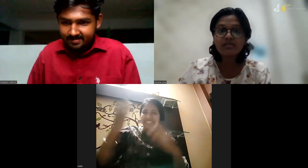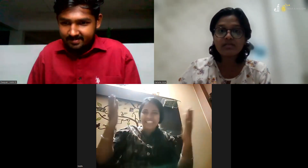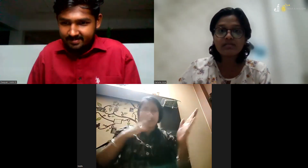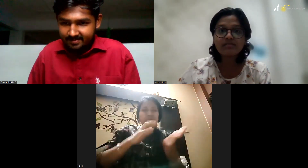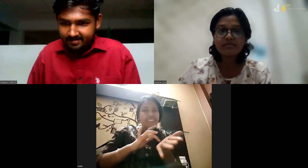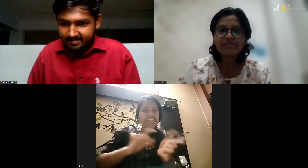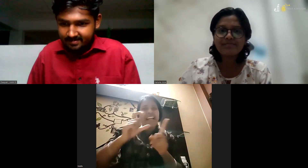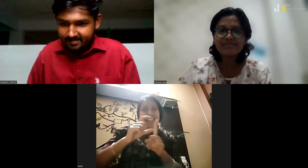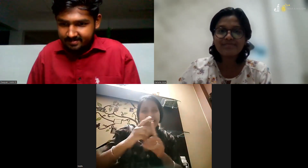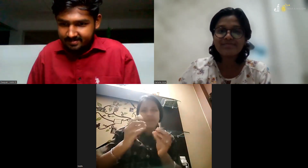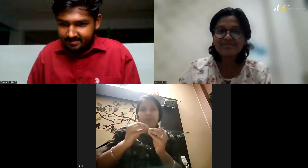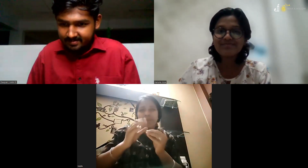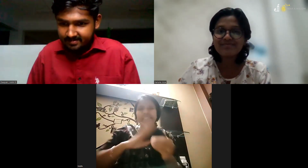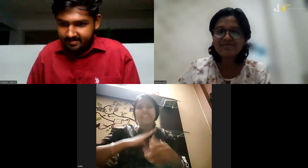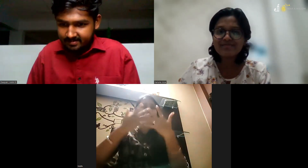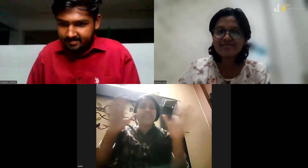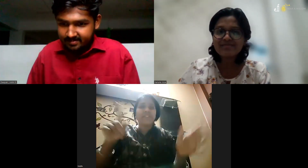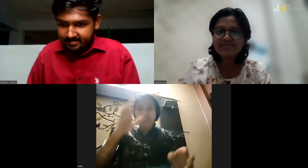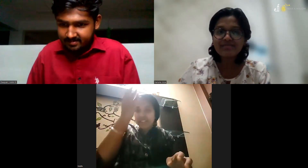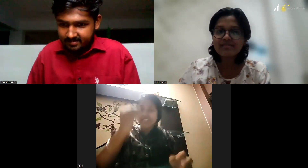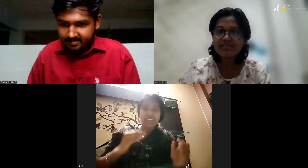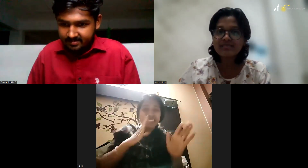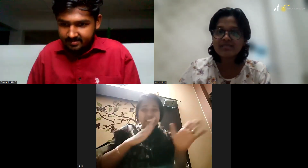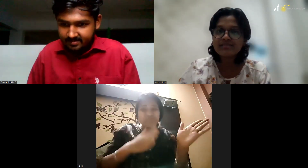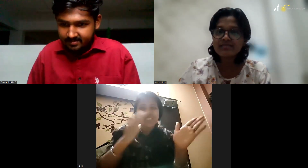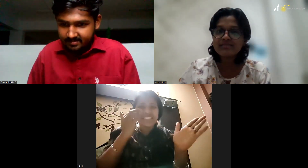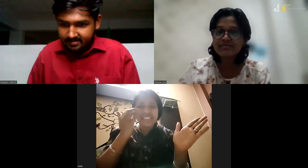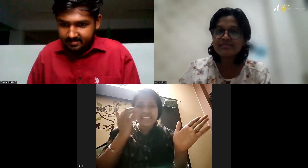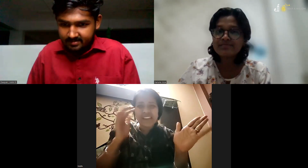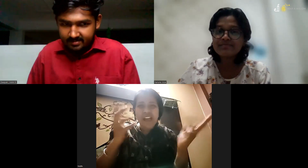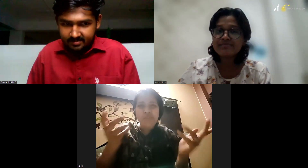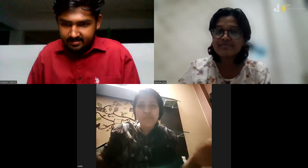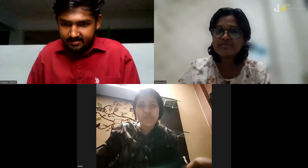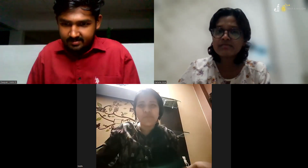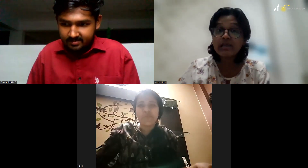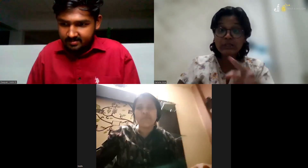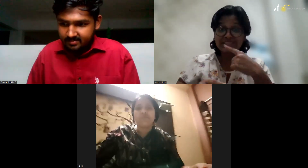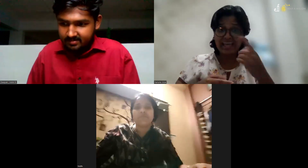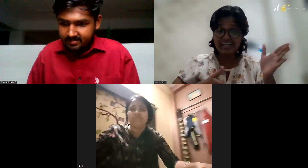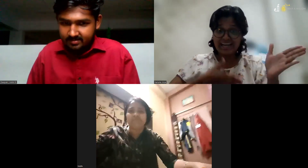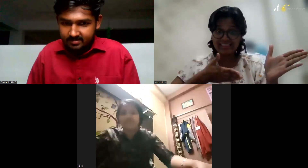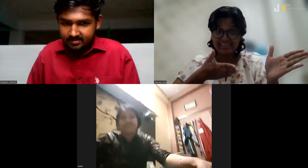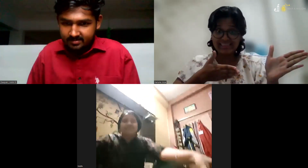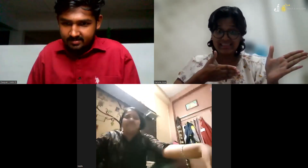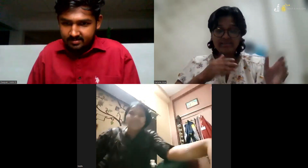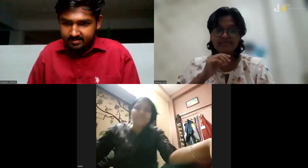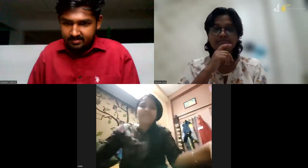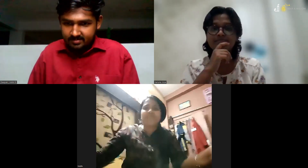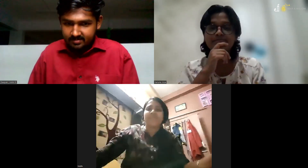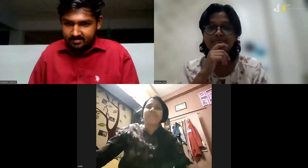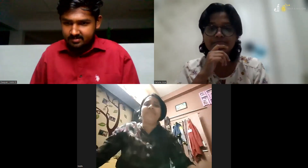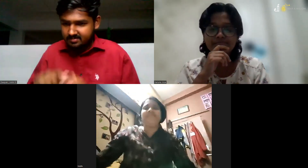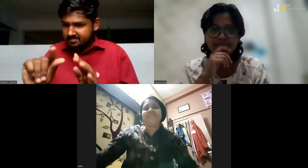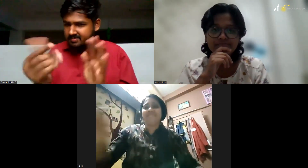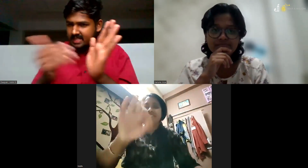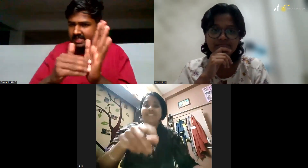so I have a query. In Delhi, Mumbai, or somewhere places, we find many difficulties